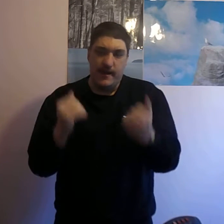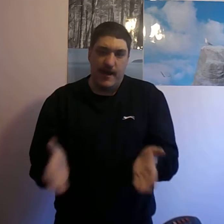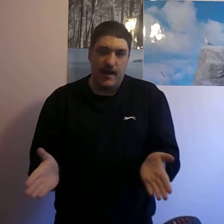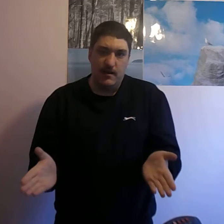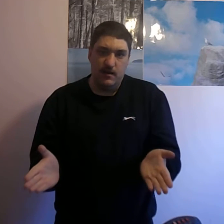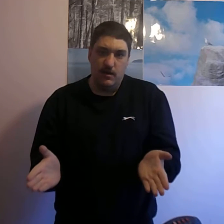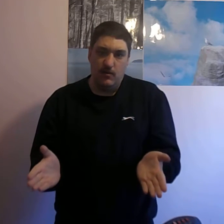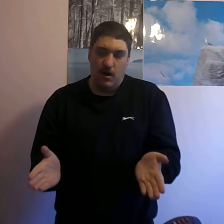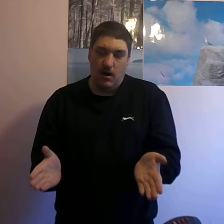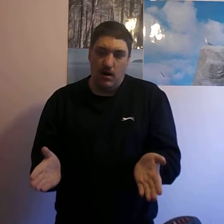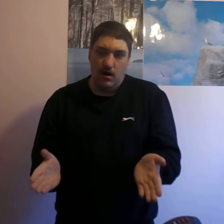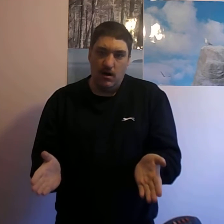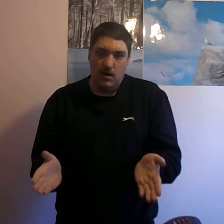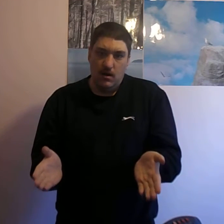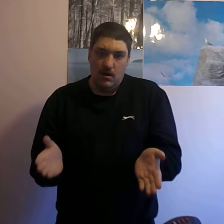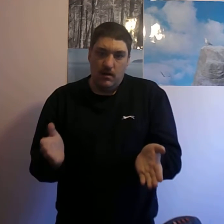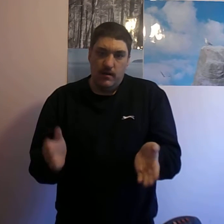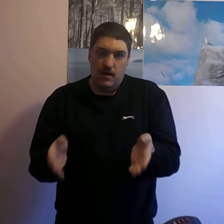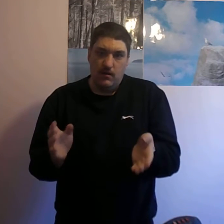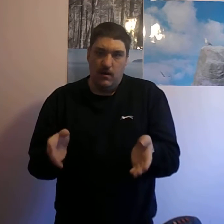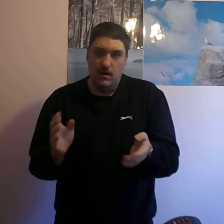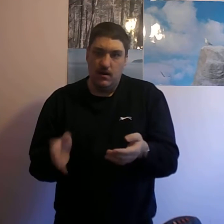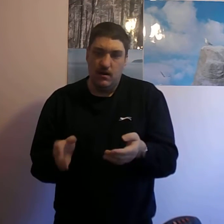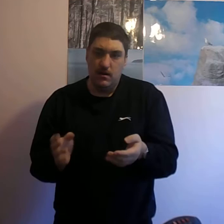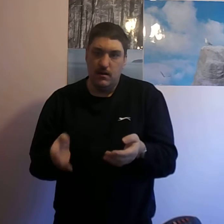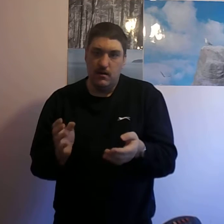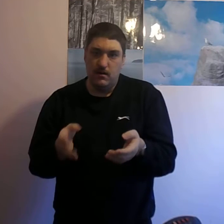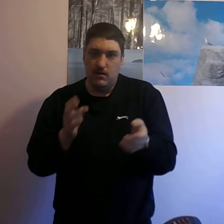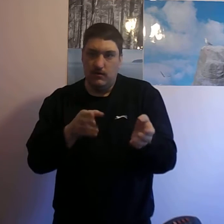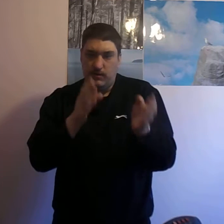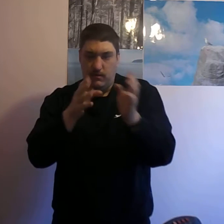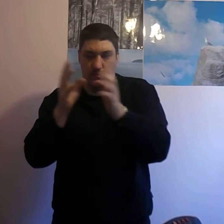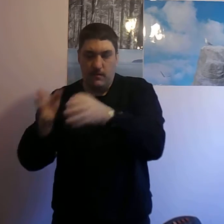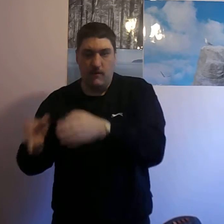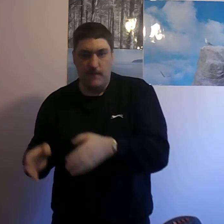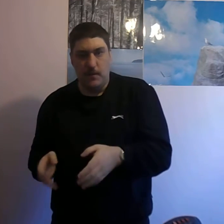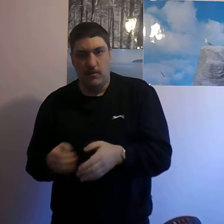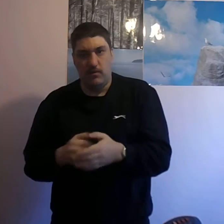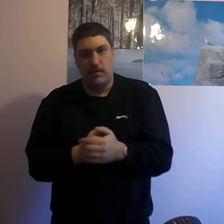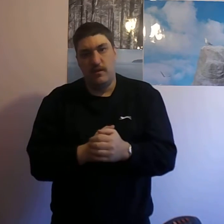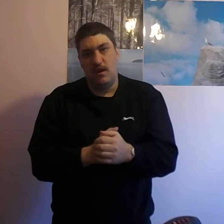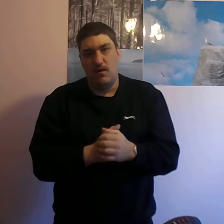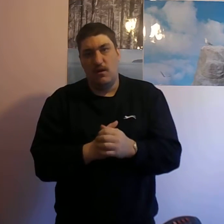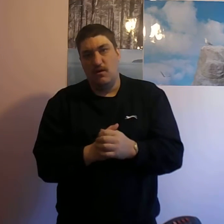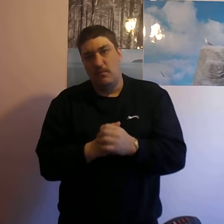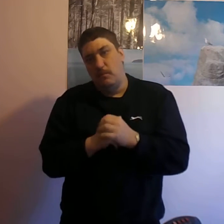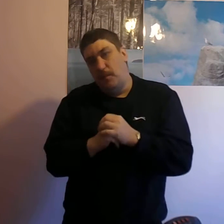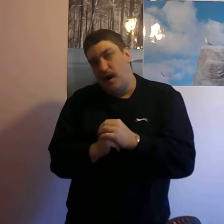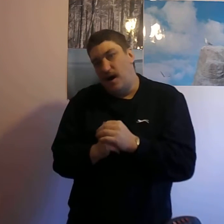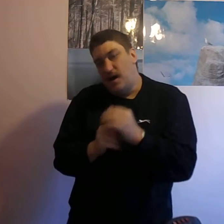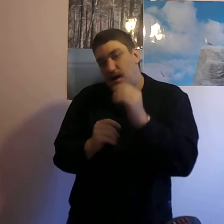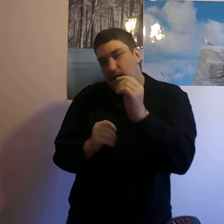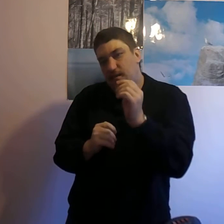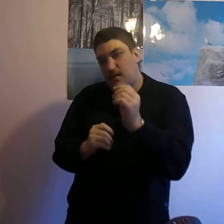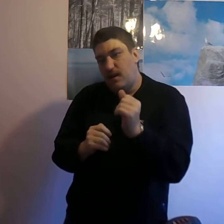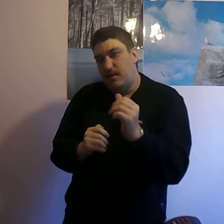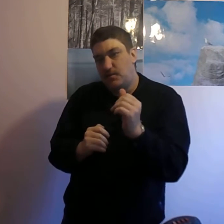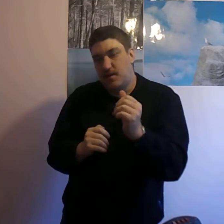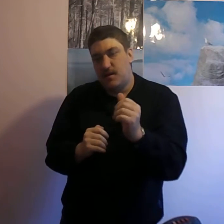again you are, you know, you're solving puzzles as you go along. But there's a slight twist here,